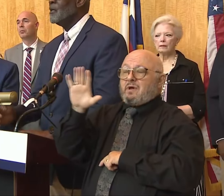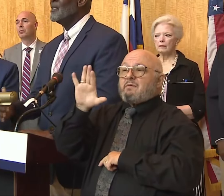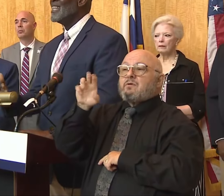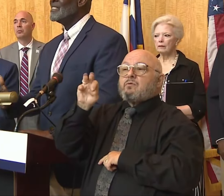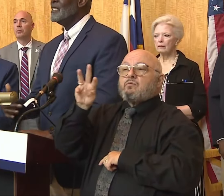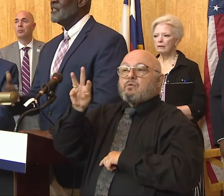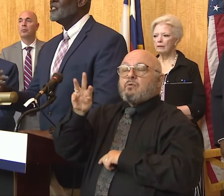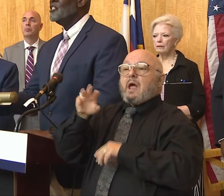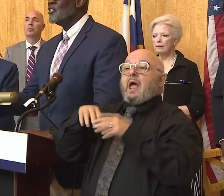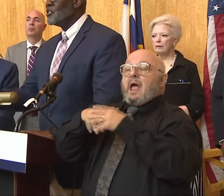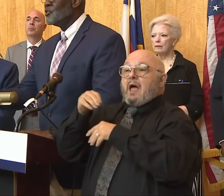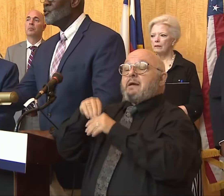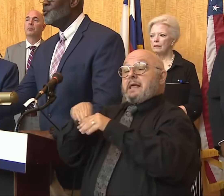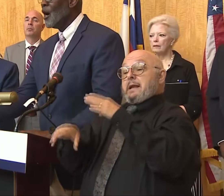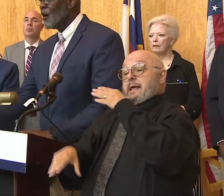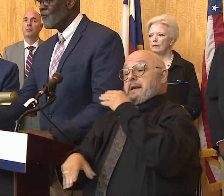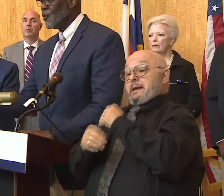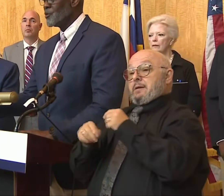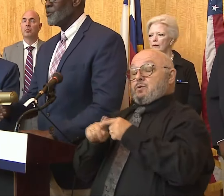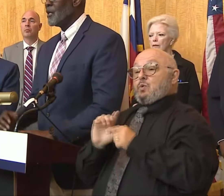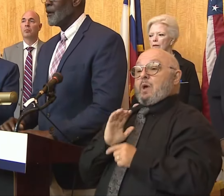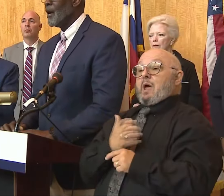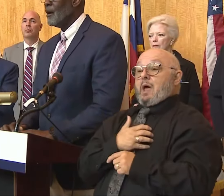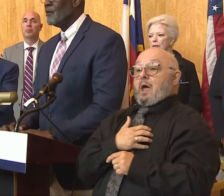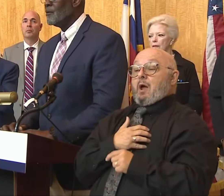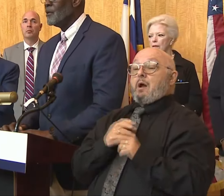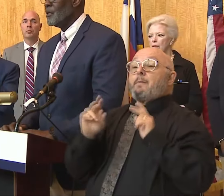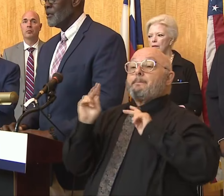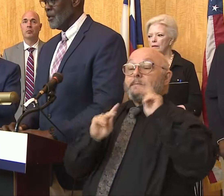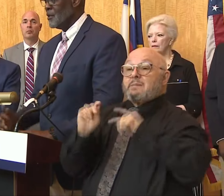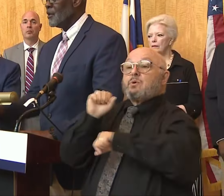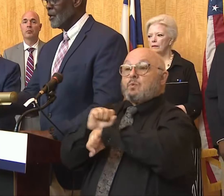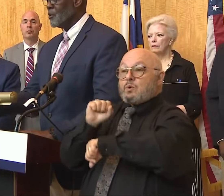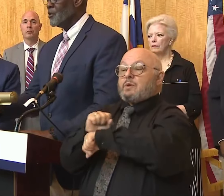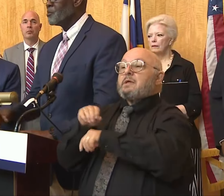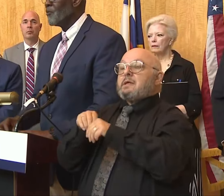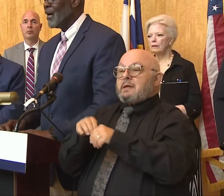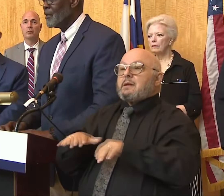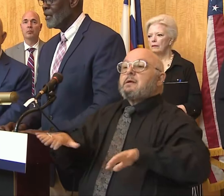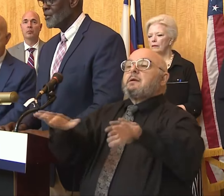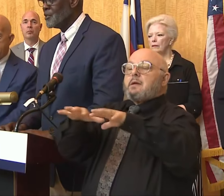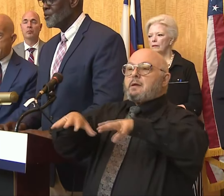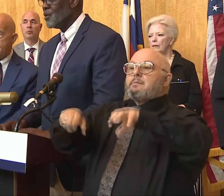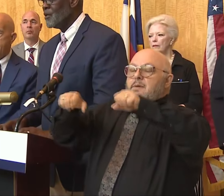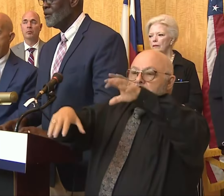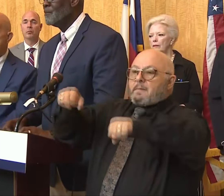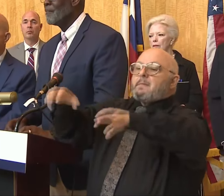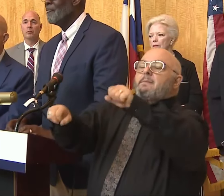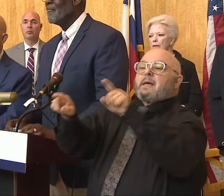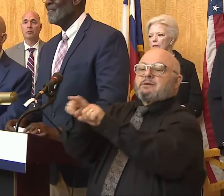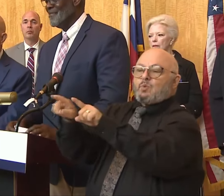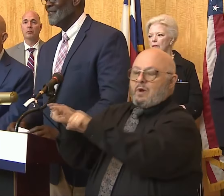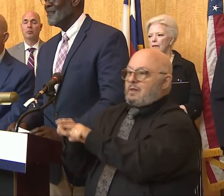out. That's in addition to our forces that are out in the neighborhoods providing collection as well.